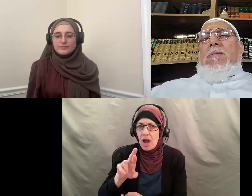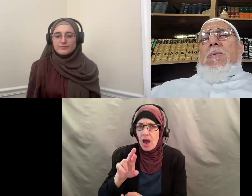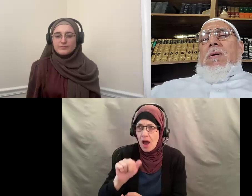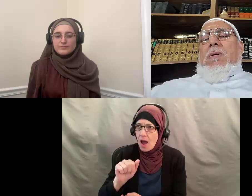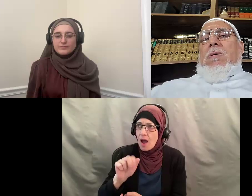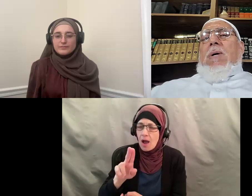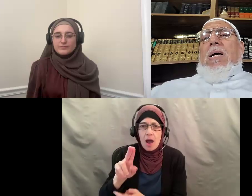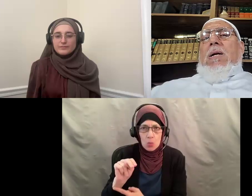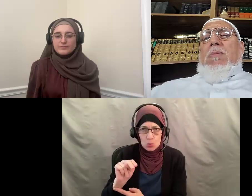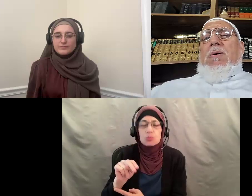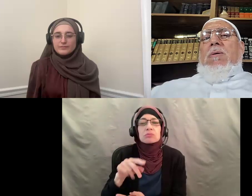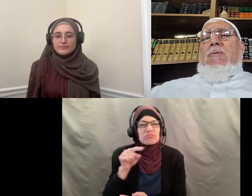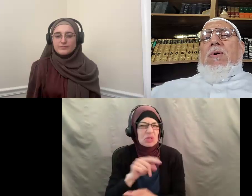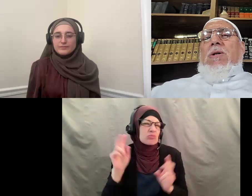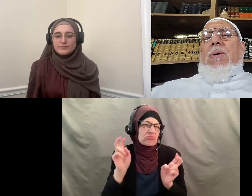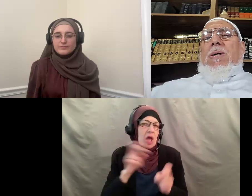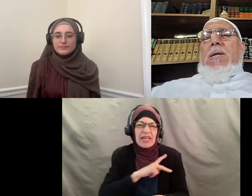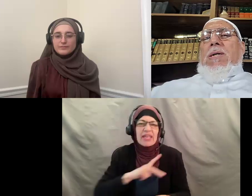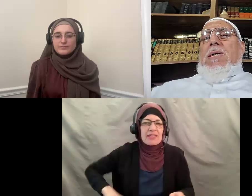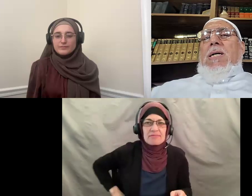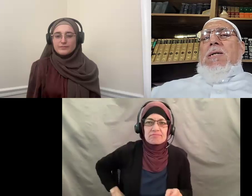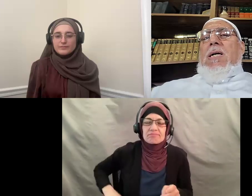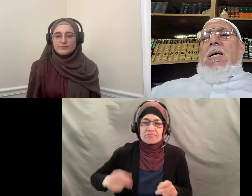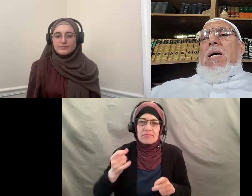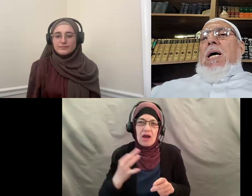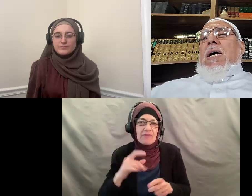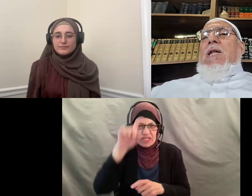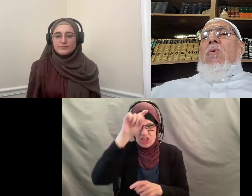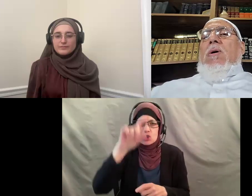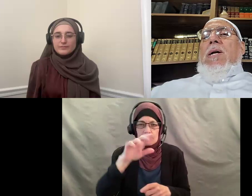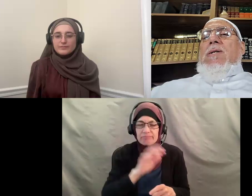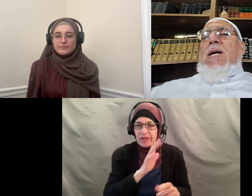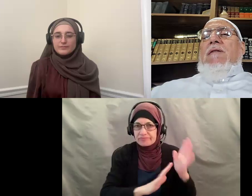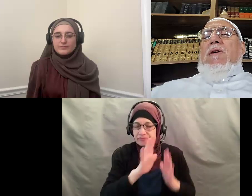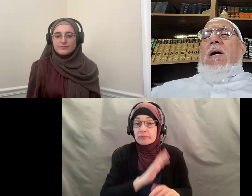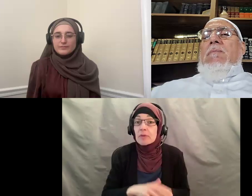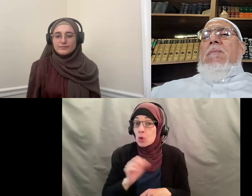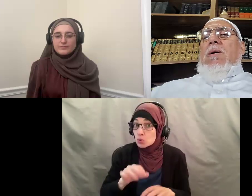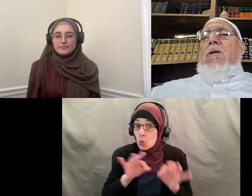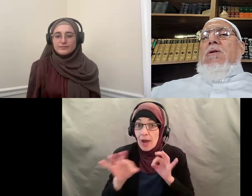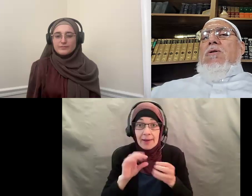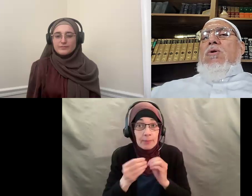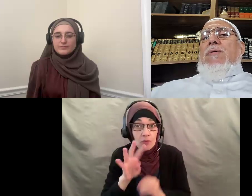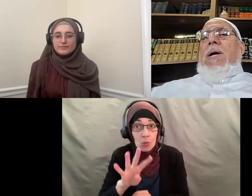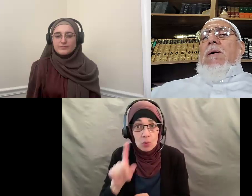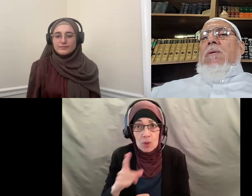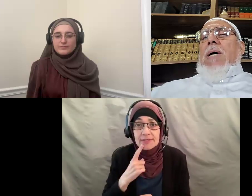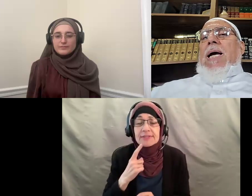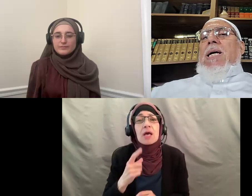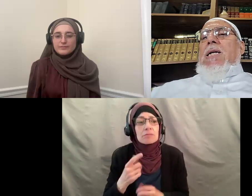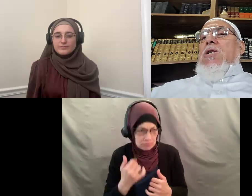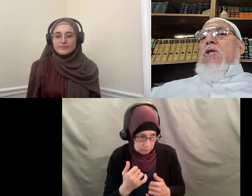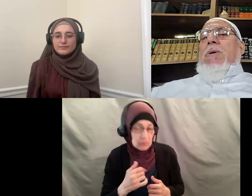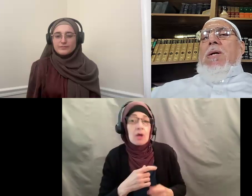Egypt. So ayah number 41, it says, and the warnings have come to